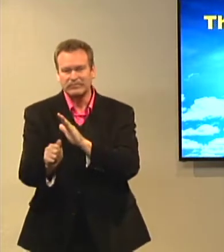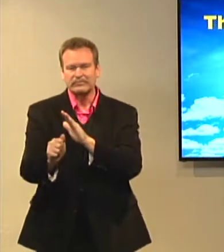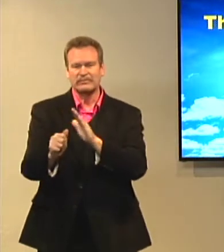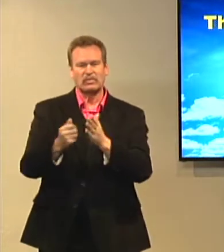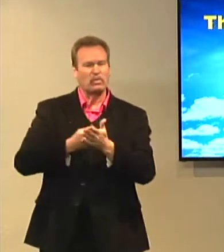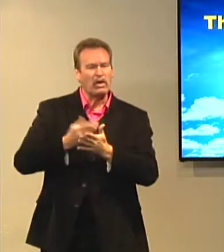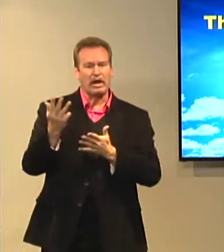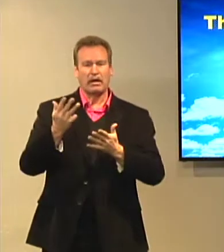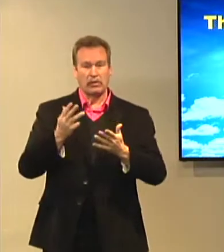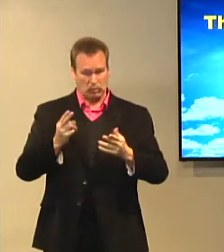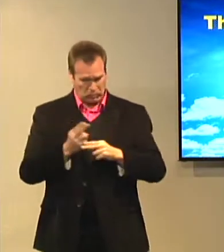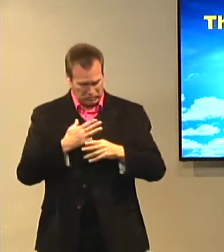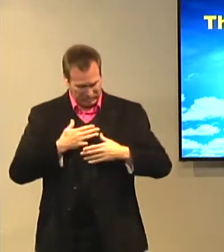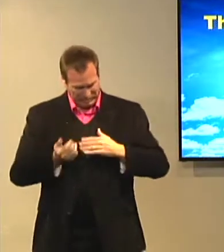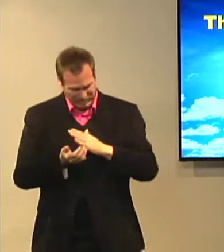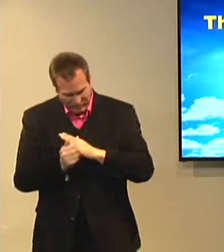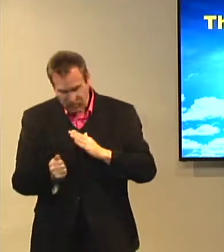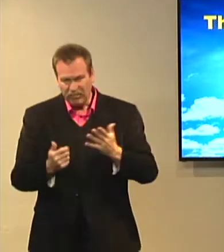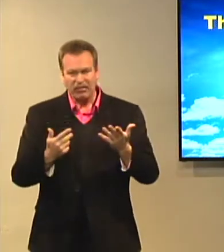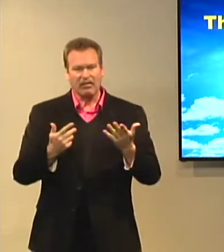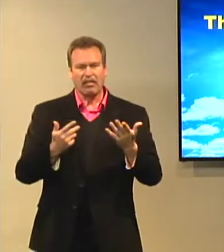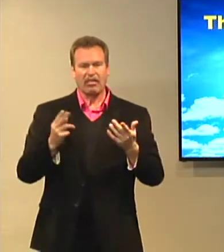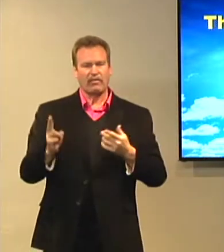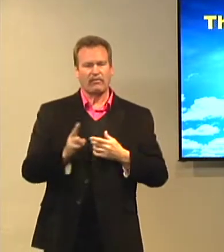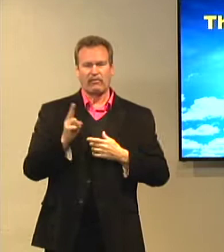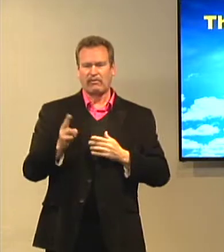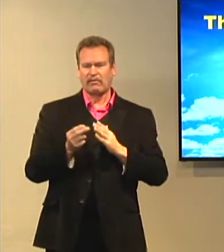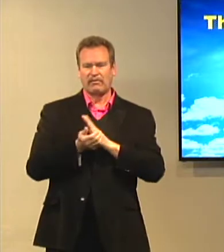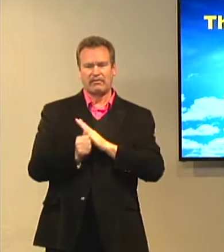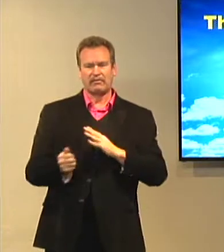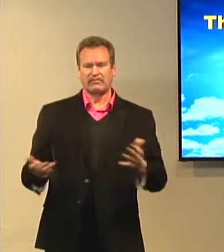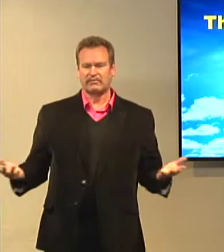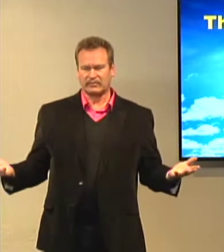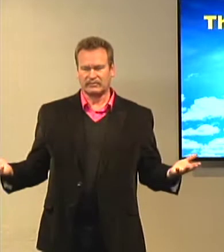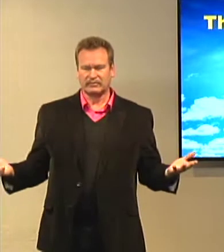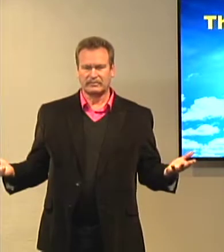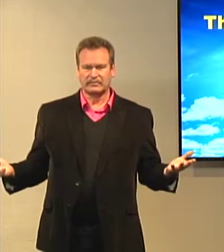sometimes there's been a waste of skills, sometimes I'm like, oh, I didn't use my skills appropriately.